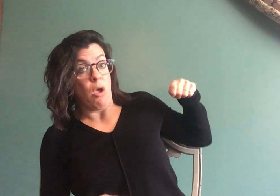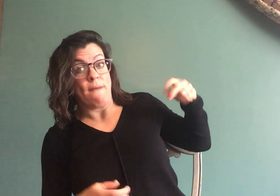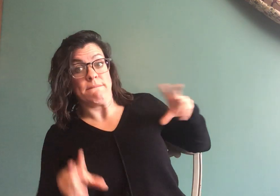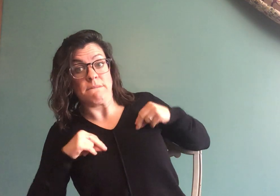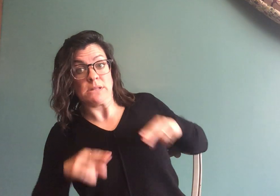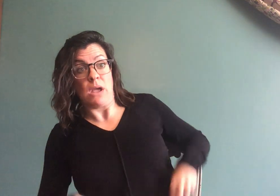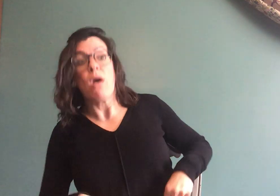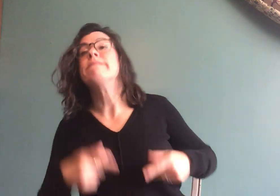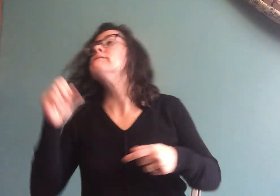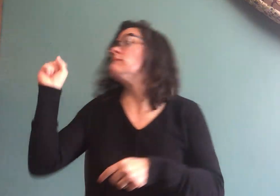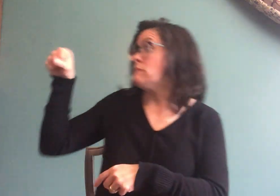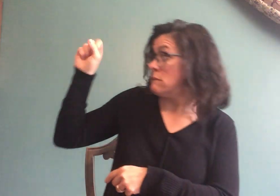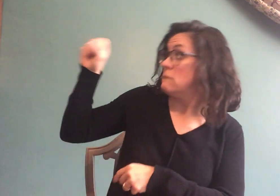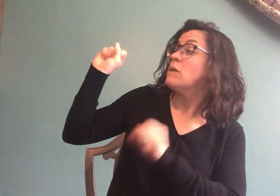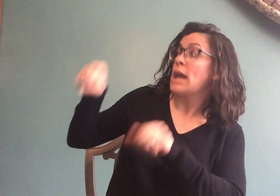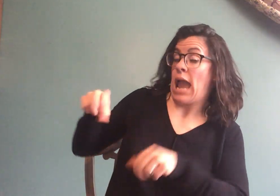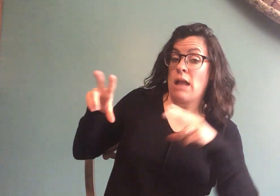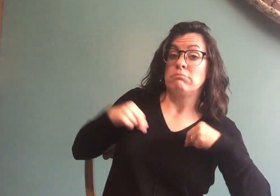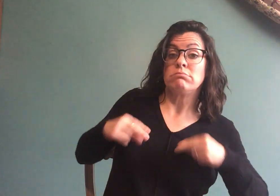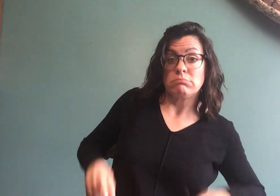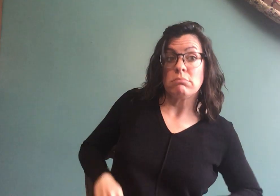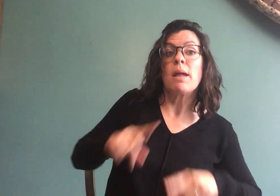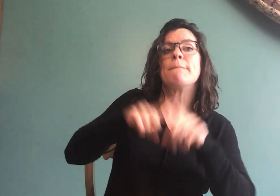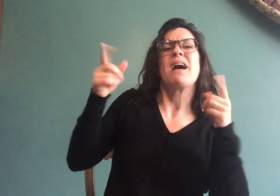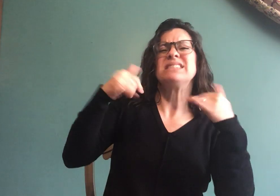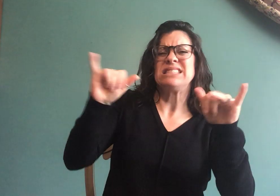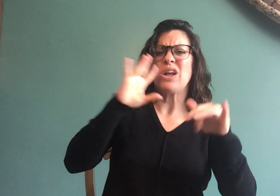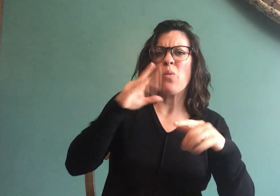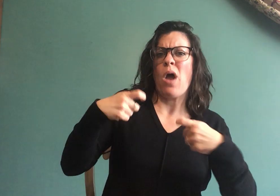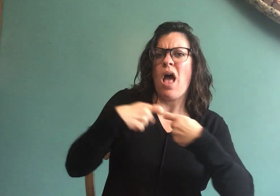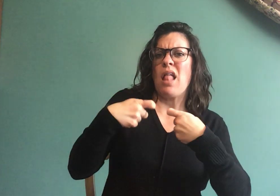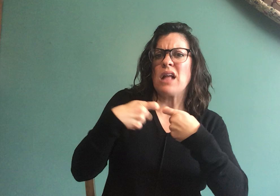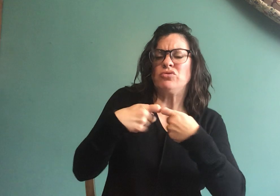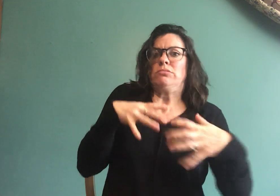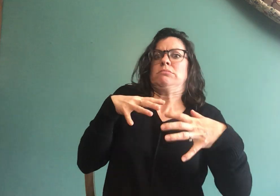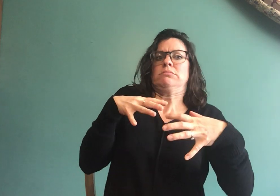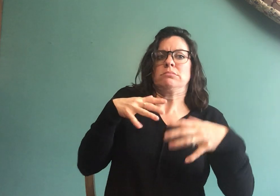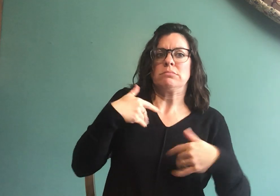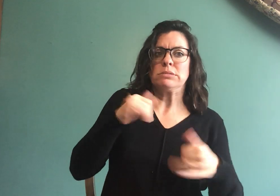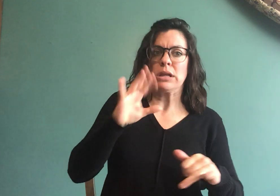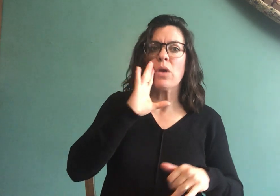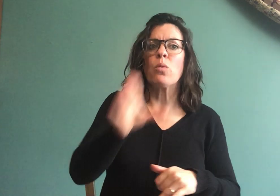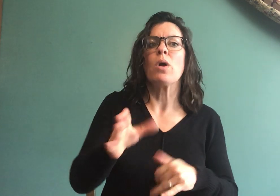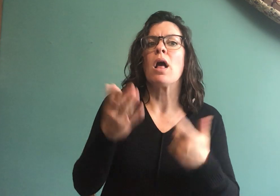use the fiberglass fish, it is non-conductive, so I would agree with you on there. What else could he have possibly done?